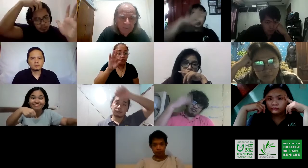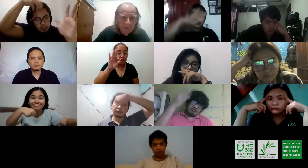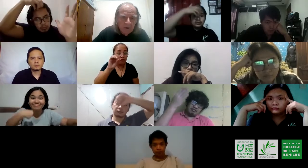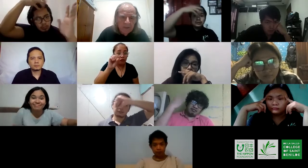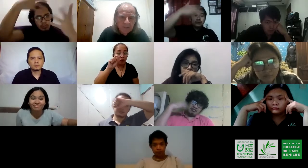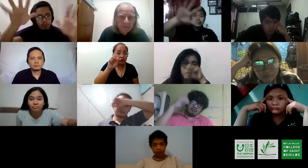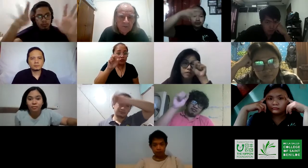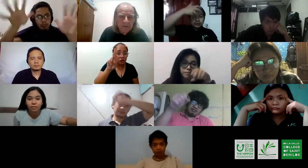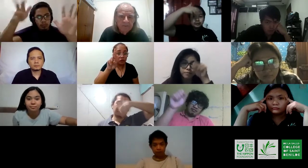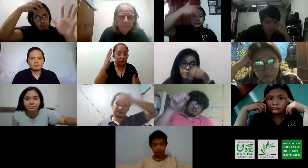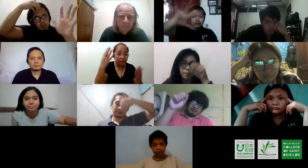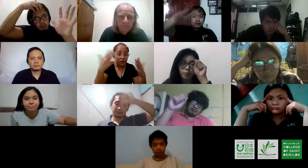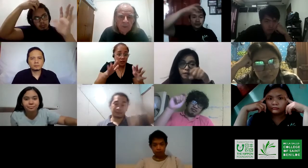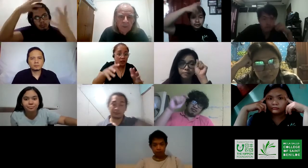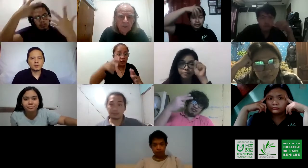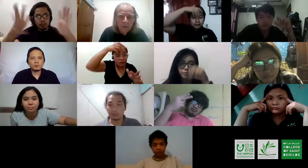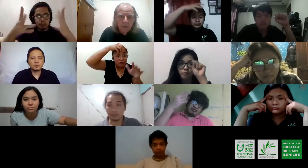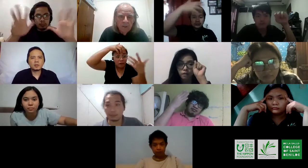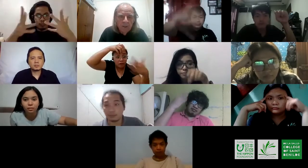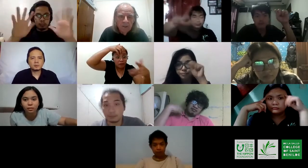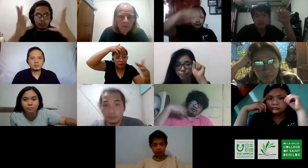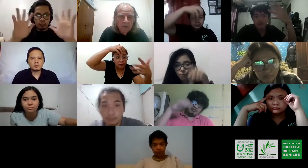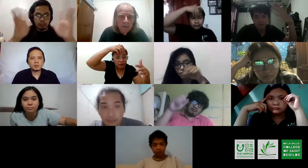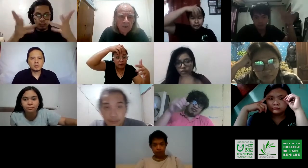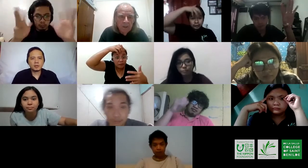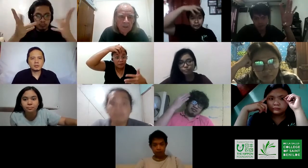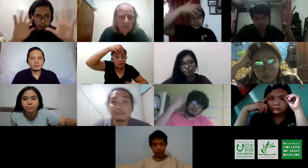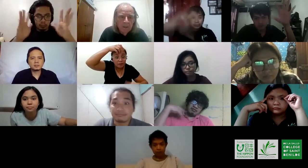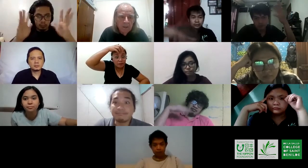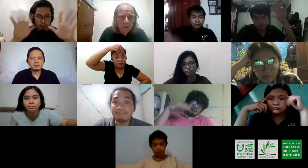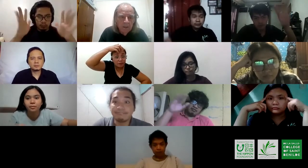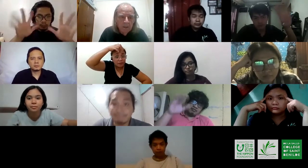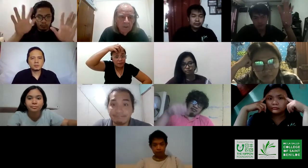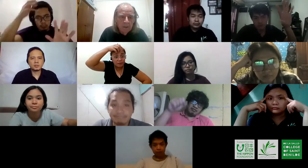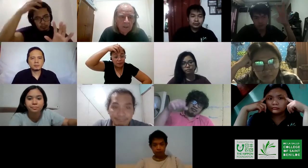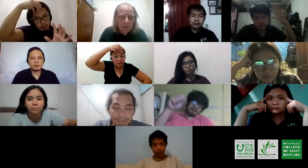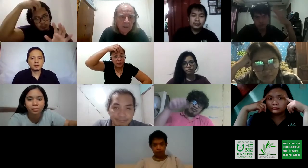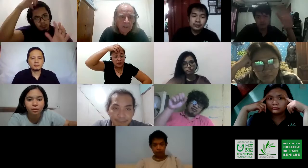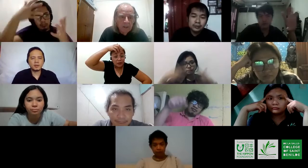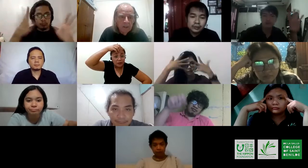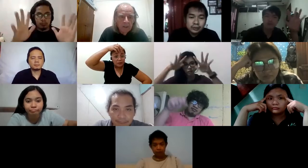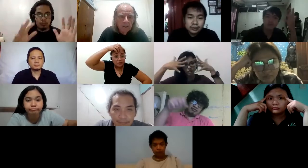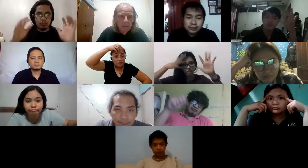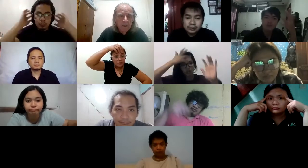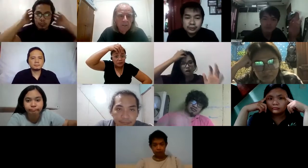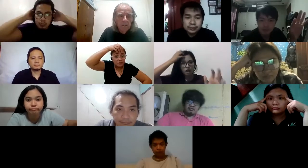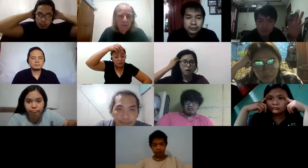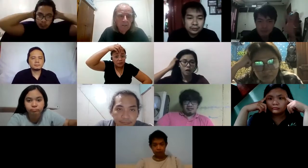But did we talk about Stokey? We talked about Stokey, yes. We talked about him, yeah.